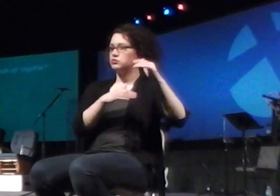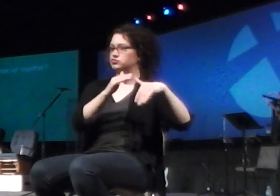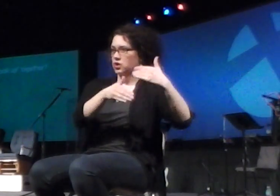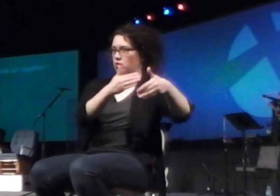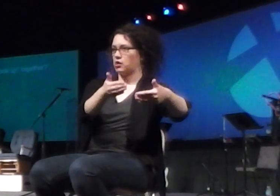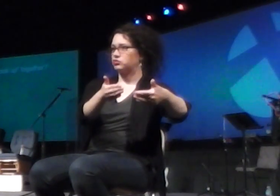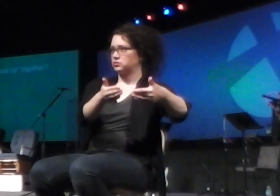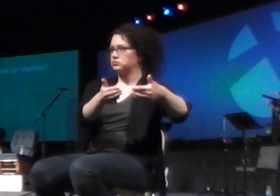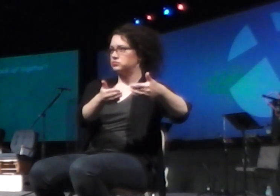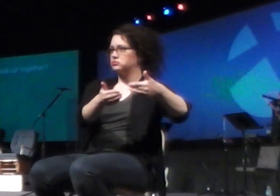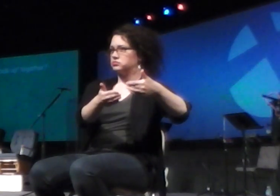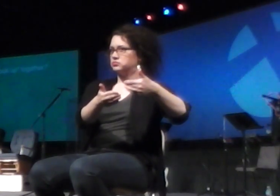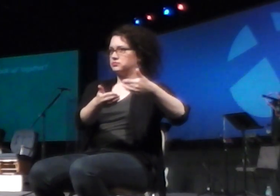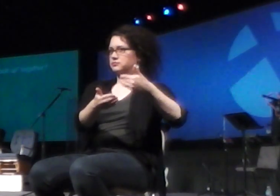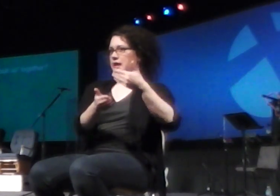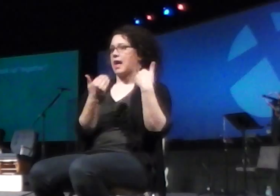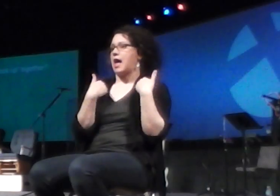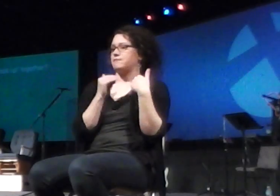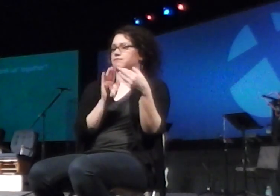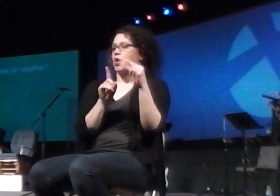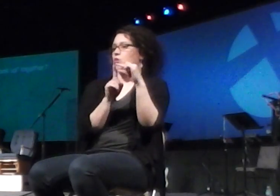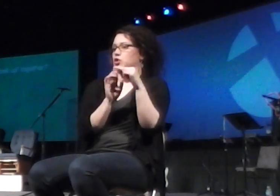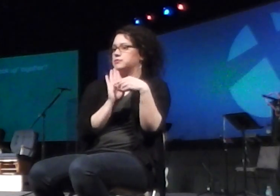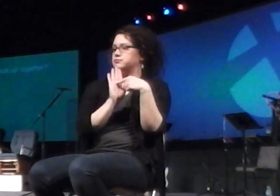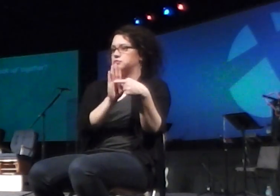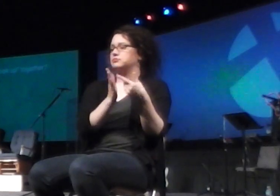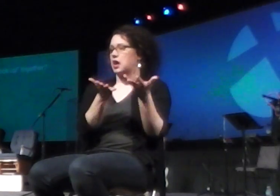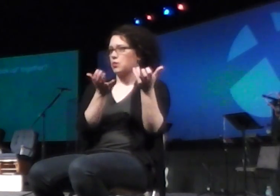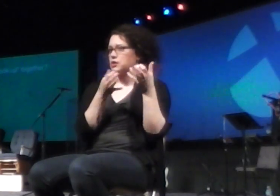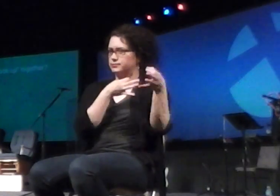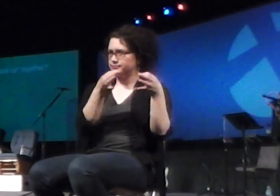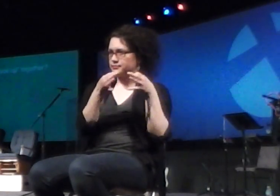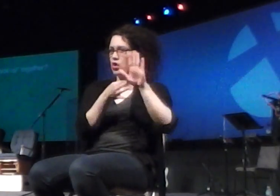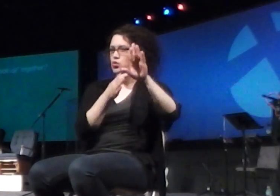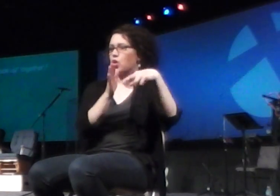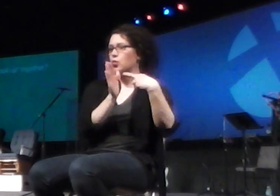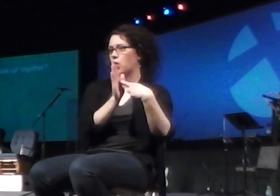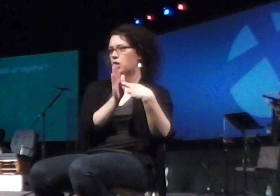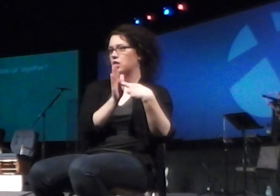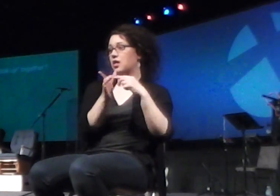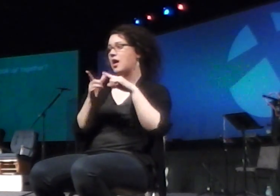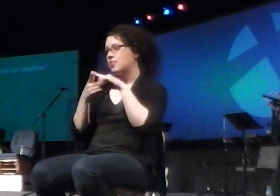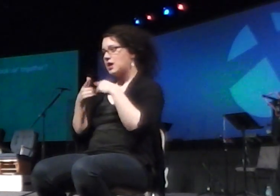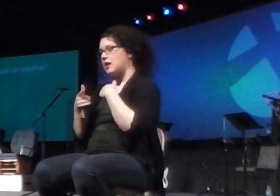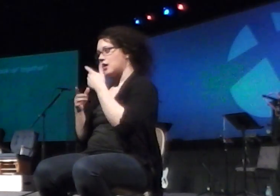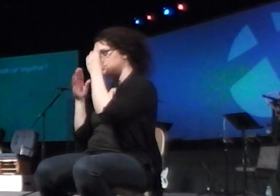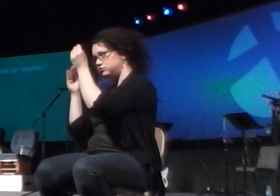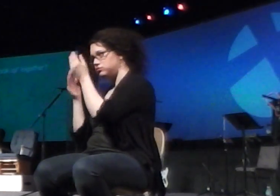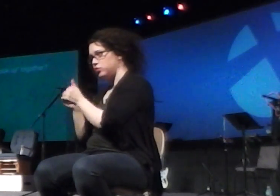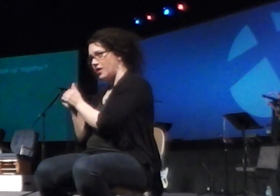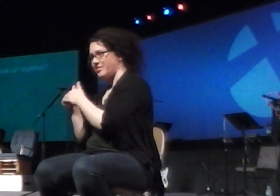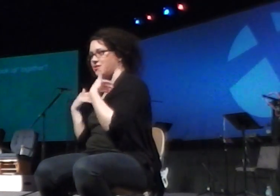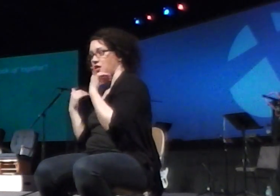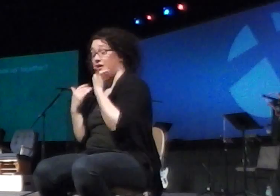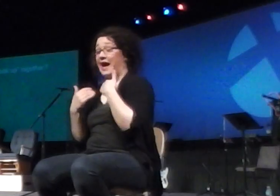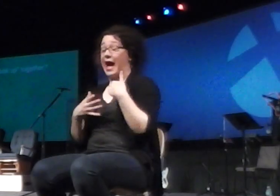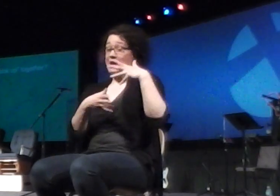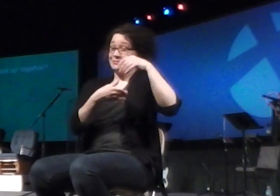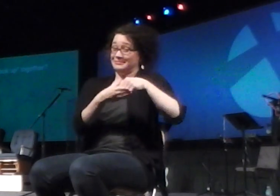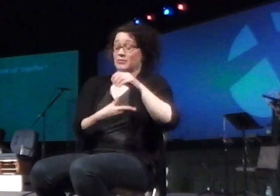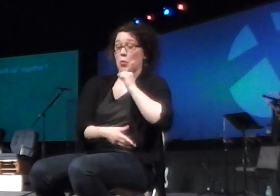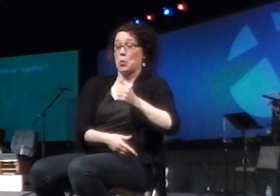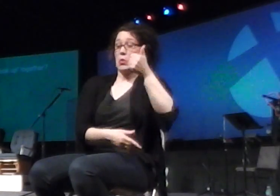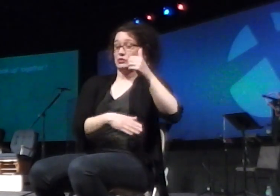to kind of explain maybe what your role is. And then if I could, I want to talk to the younger generation. I consider myself part of the older generation now. I'm 39 years